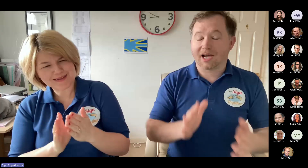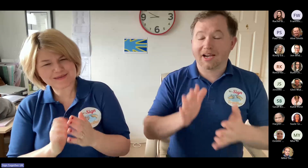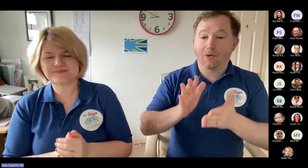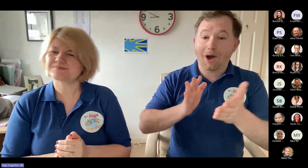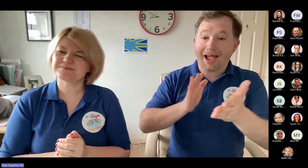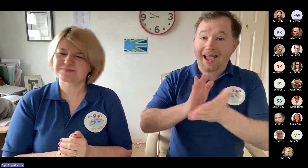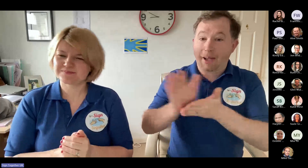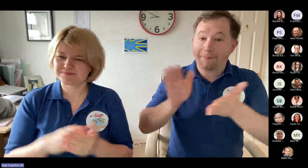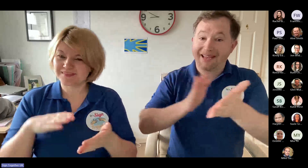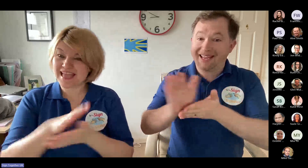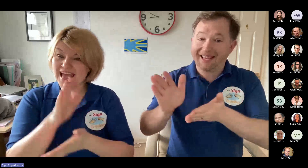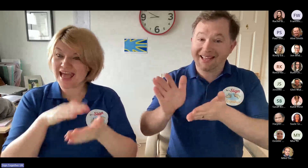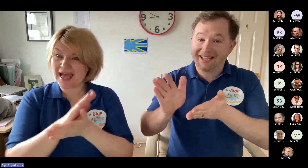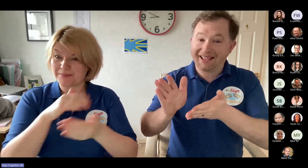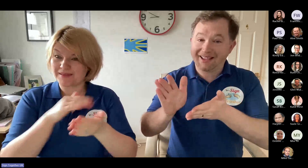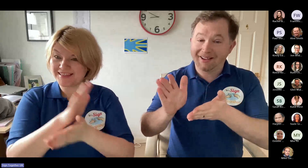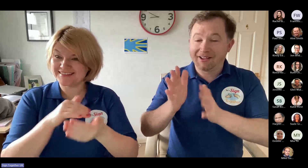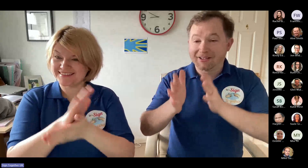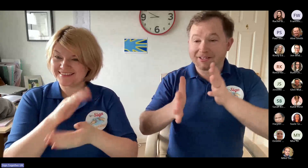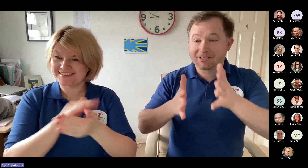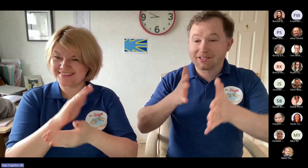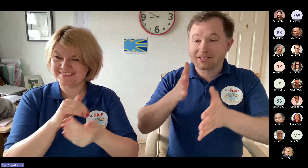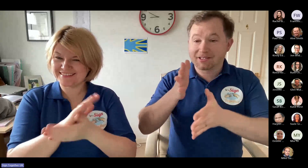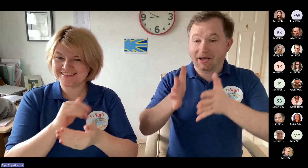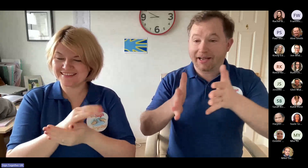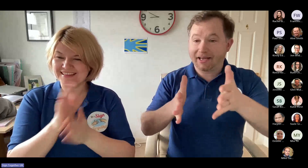sign for happy. Happy. Sign